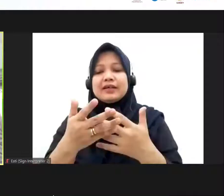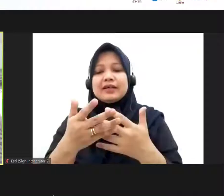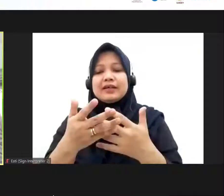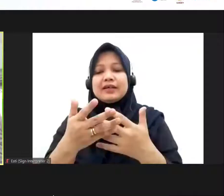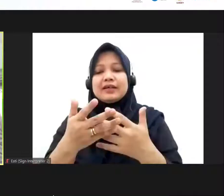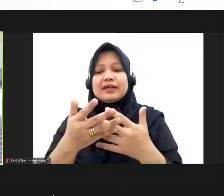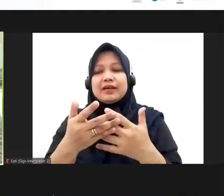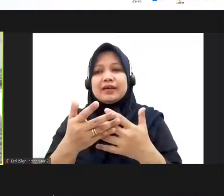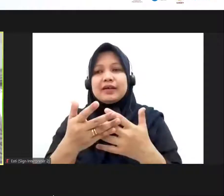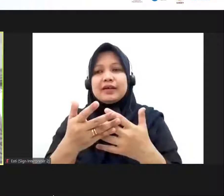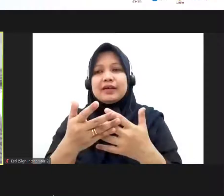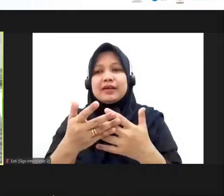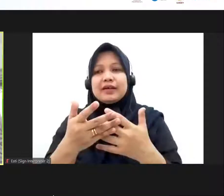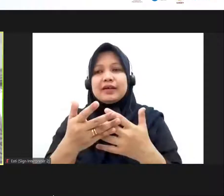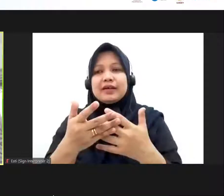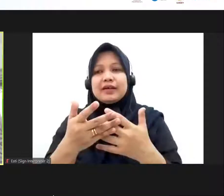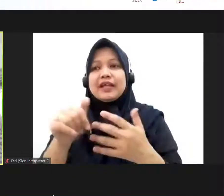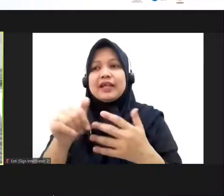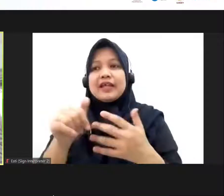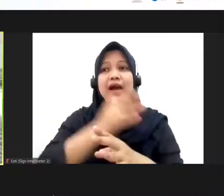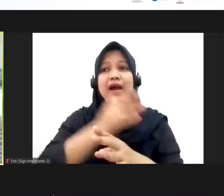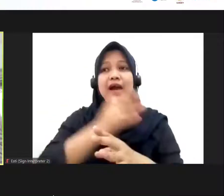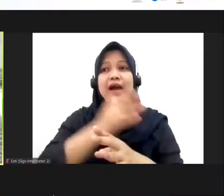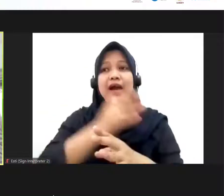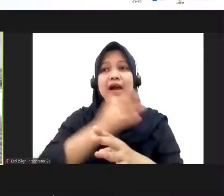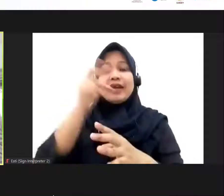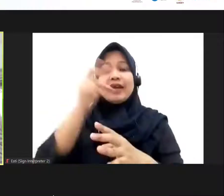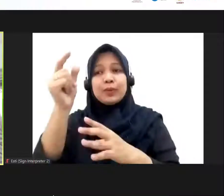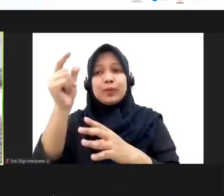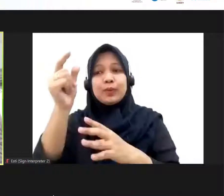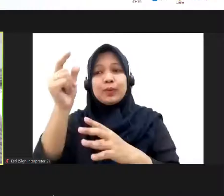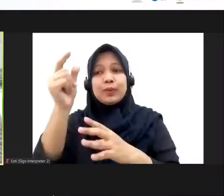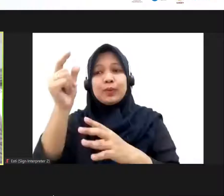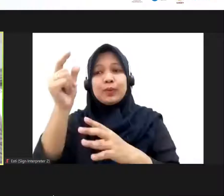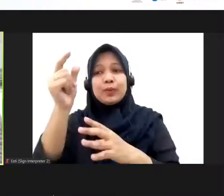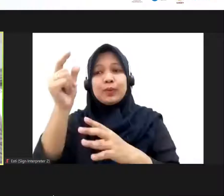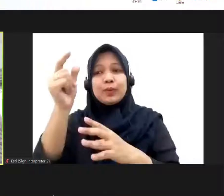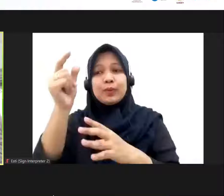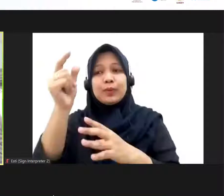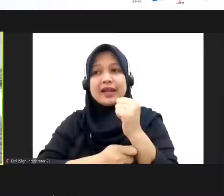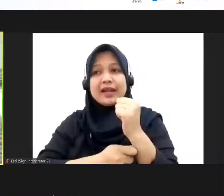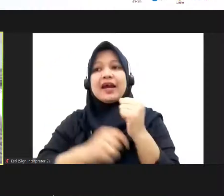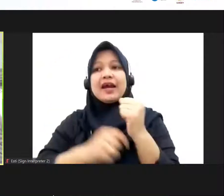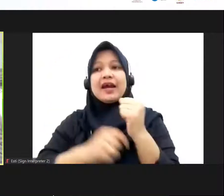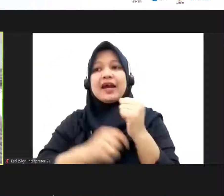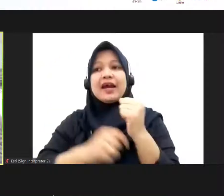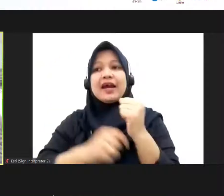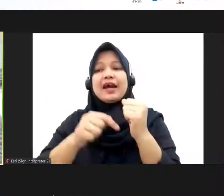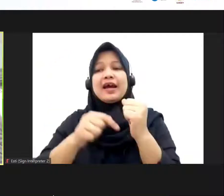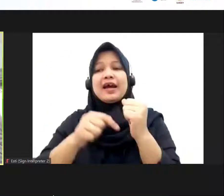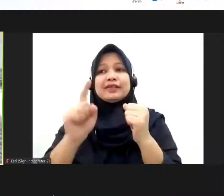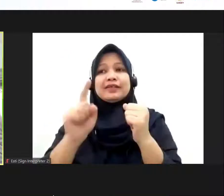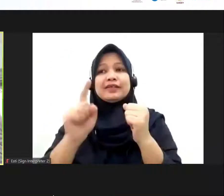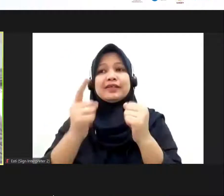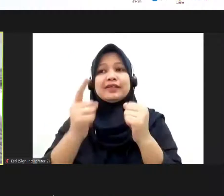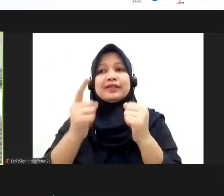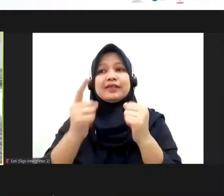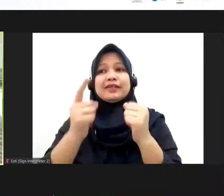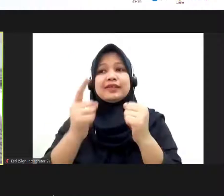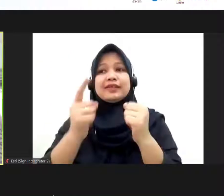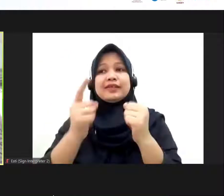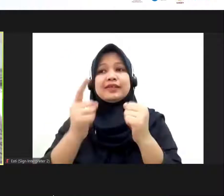monsoon preparedness and response work could be carried out in the camps, they could not be during this year. So certainly there were